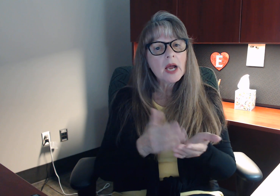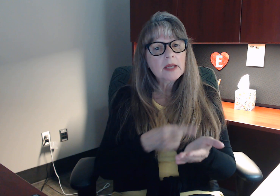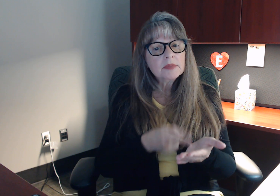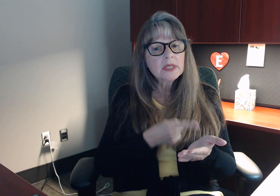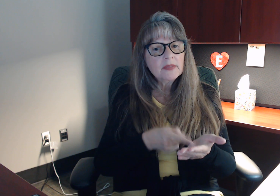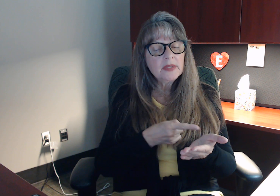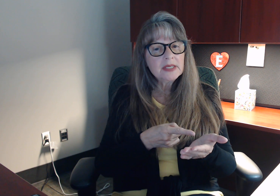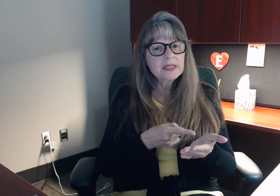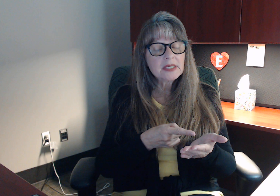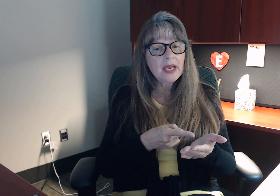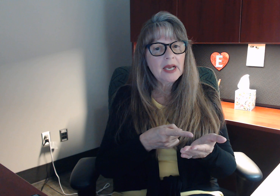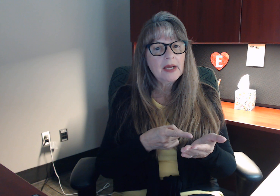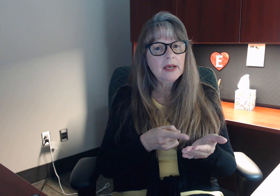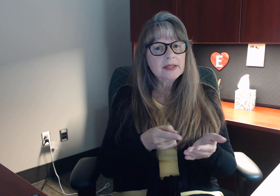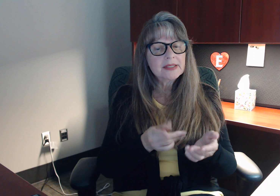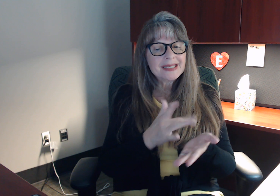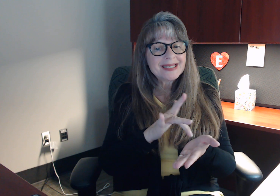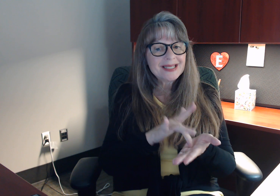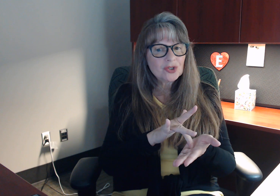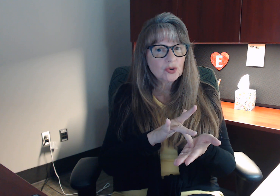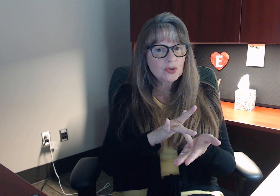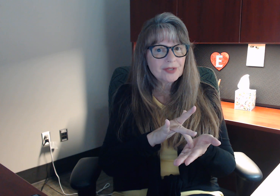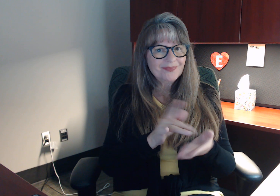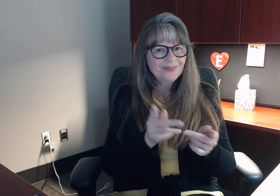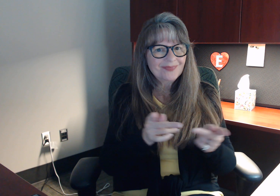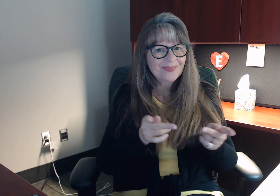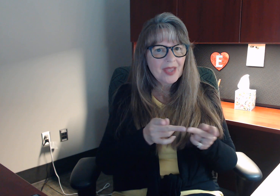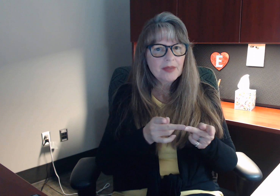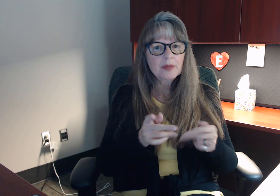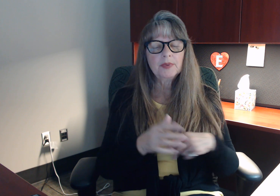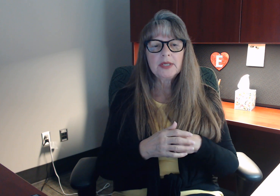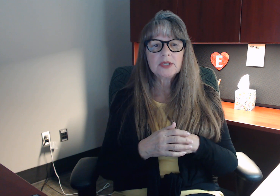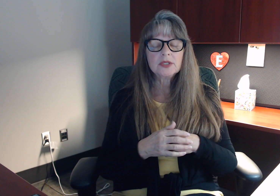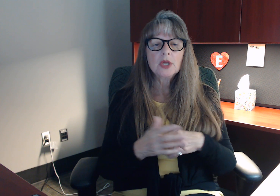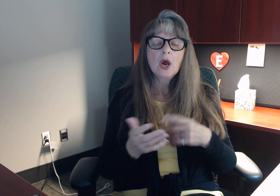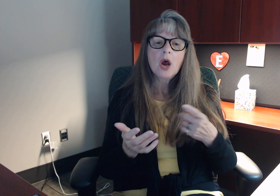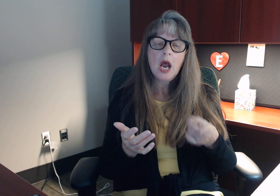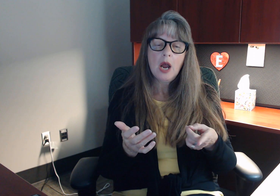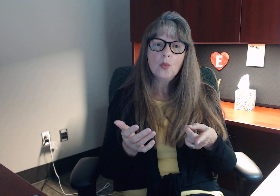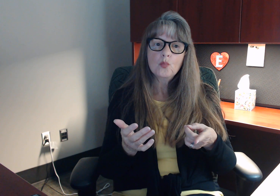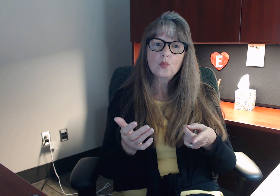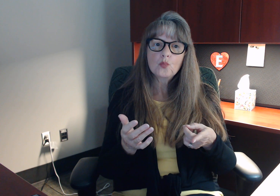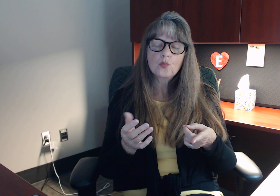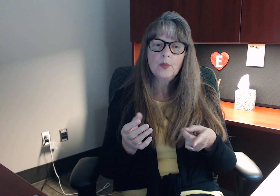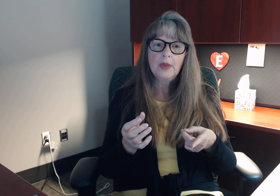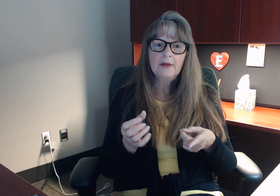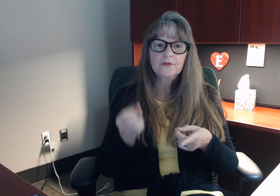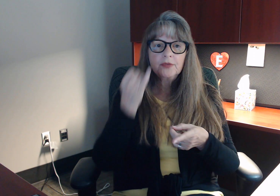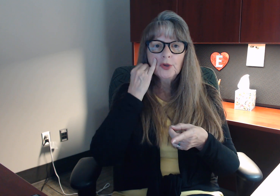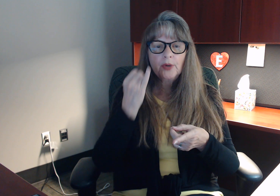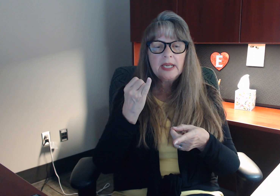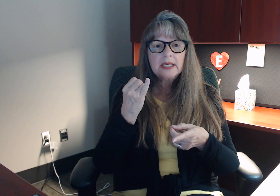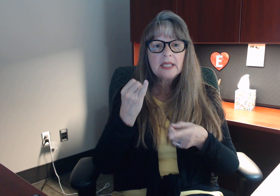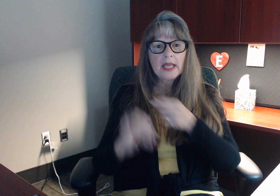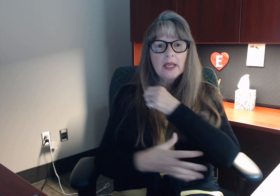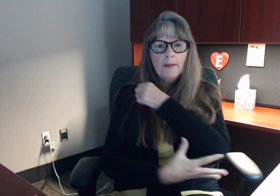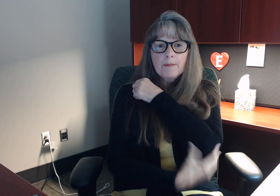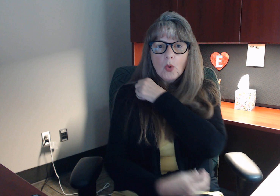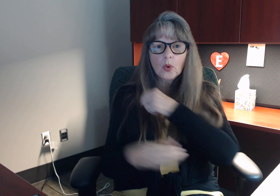Sometimes these centers, the places, if they're in like a poor